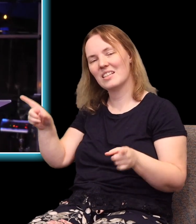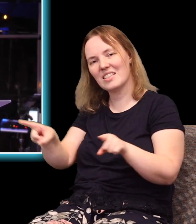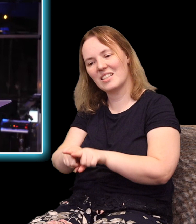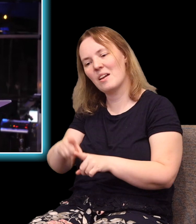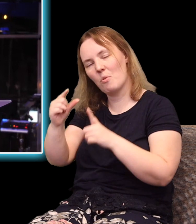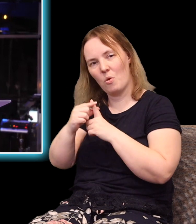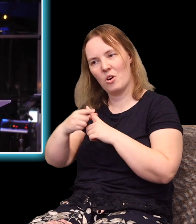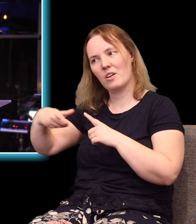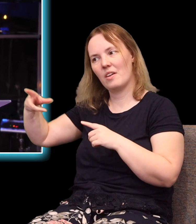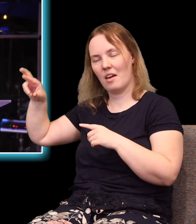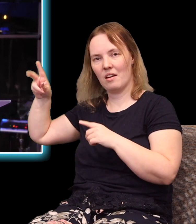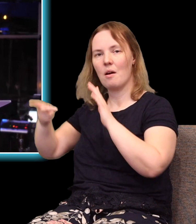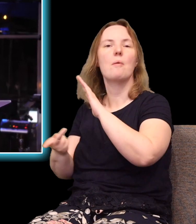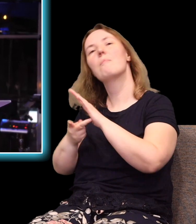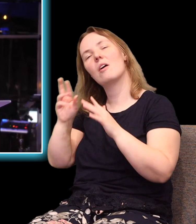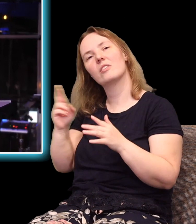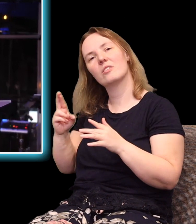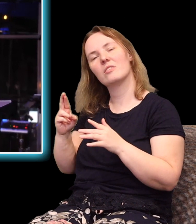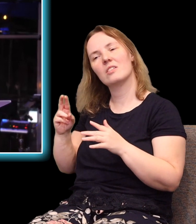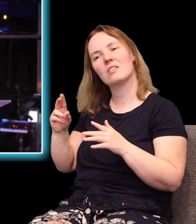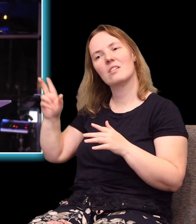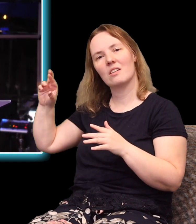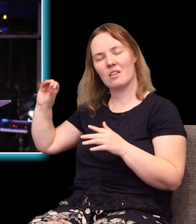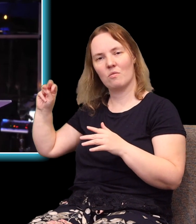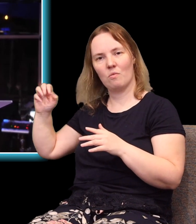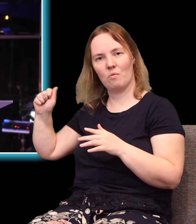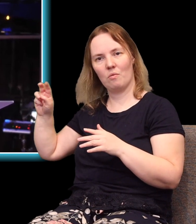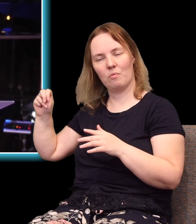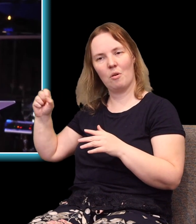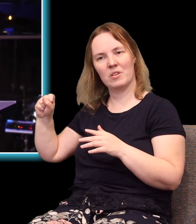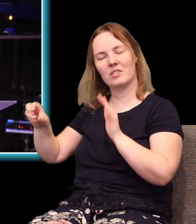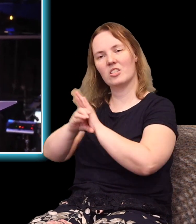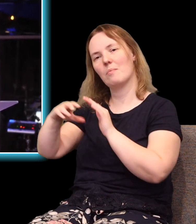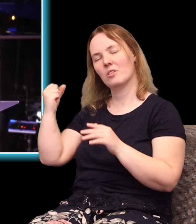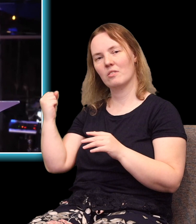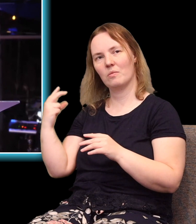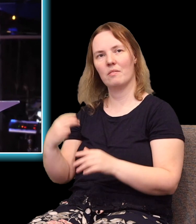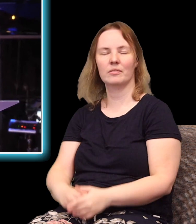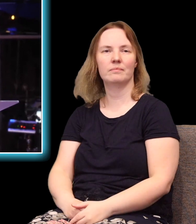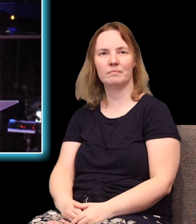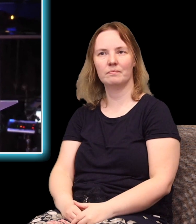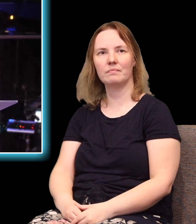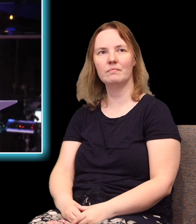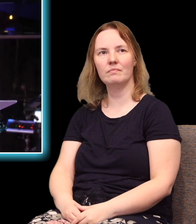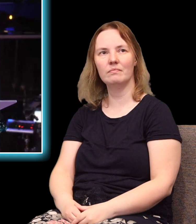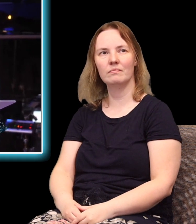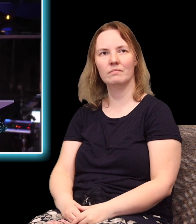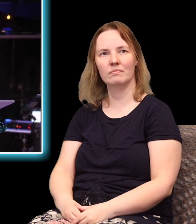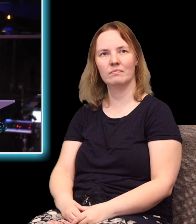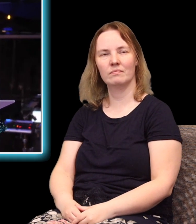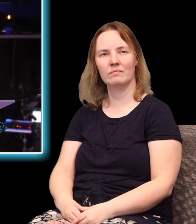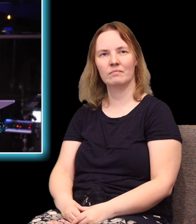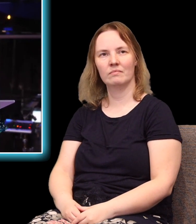it's the exact same word he uses in Romans chapter 12 to explain how that transformation takes place. And this is what he says.